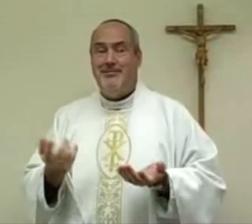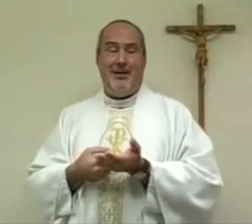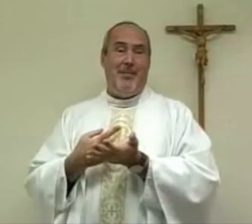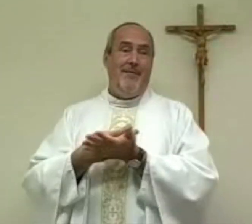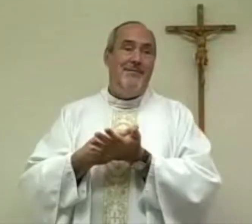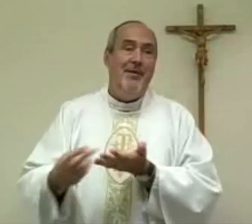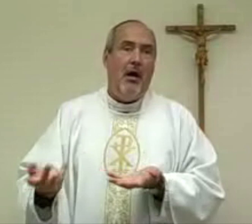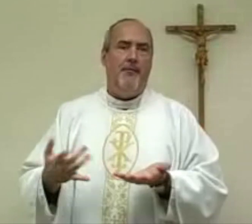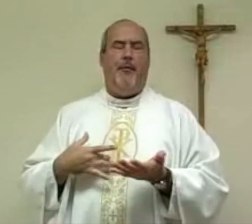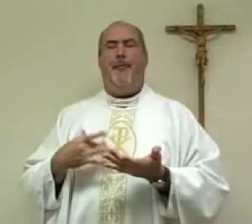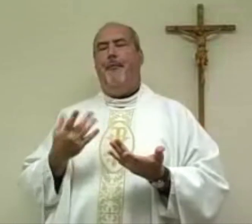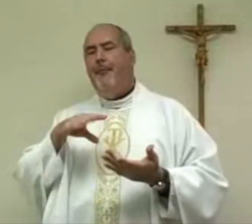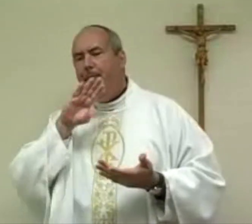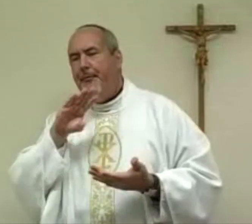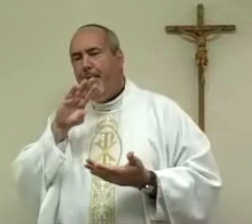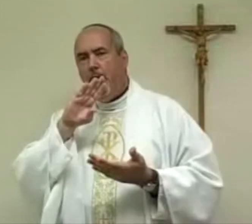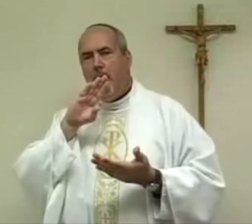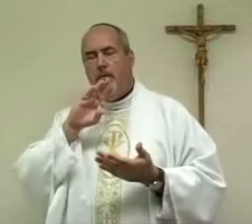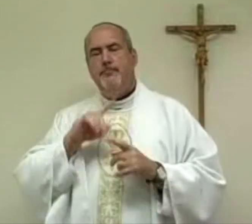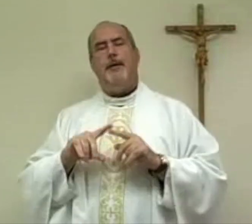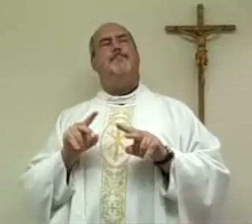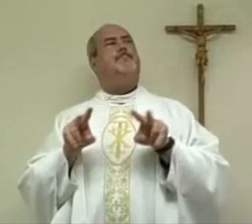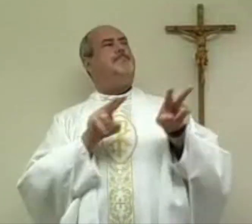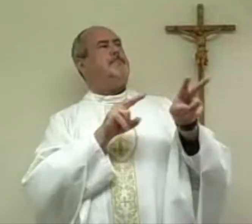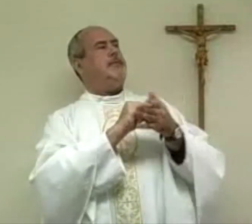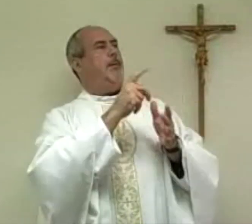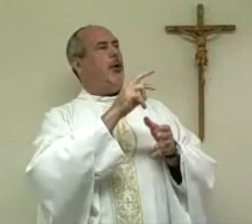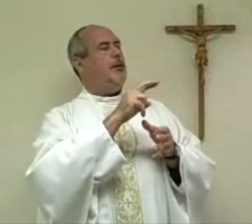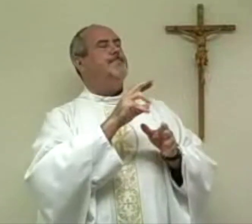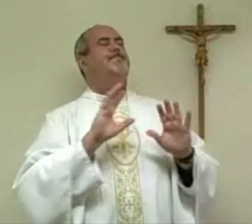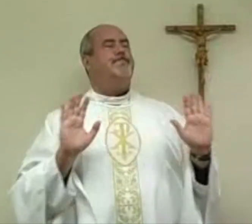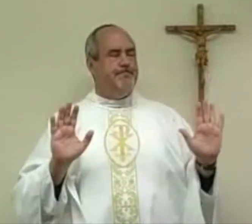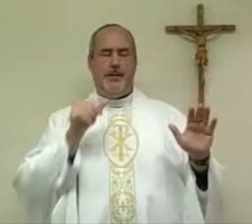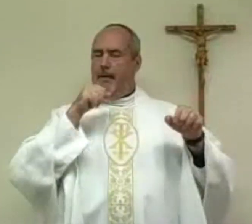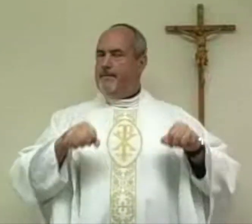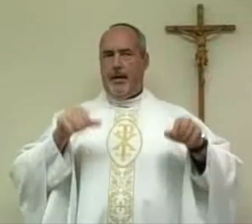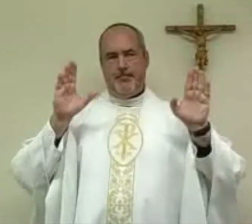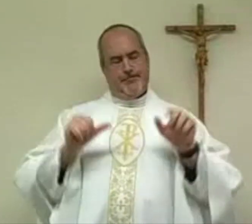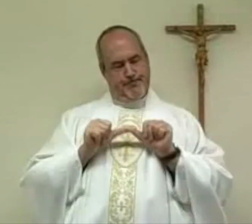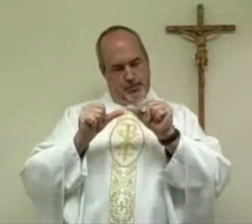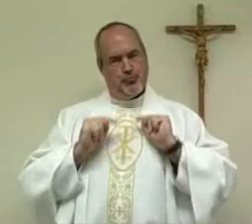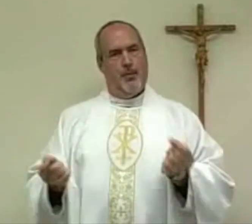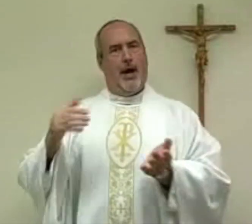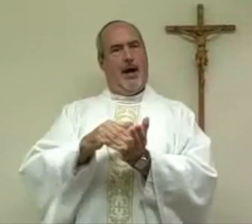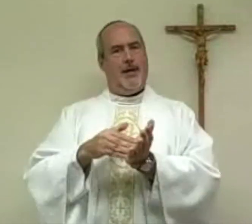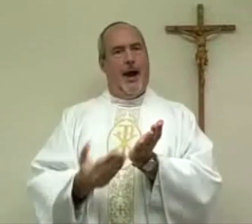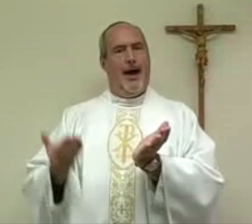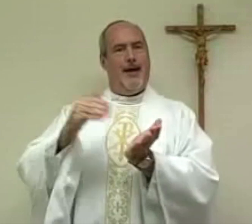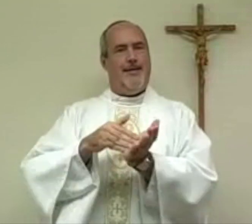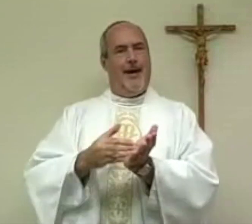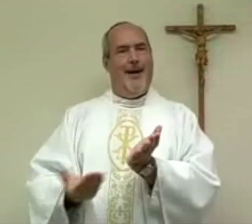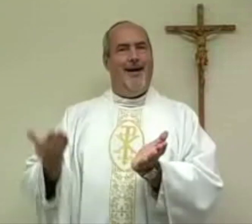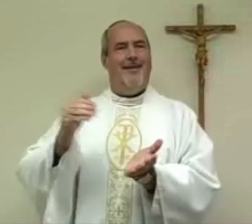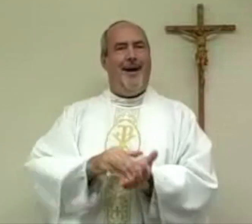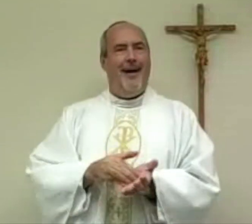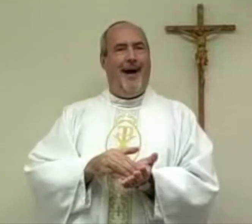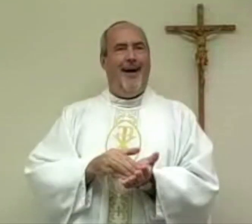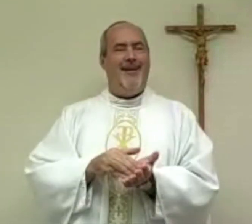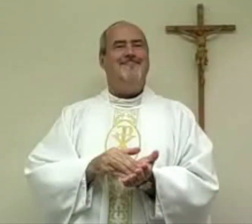human herself, that she falls, she fails, she makes mistakes, but she looks at Peter and she doesn't give up. She tries